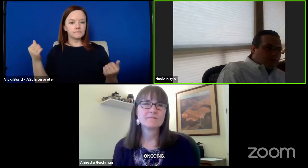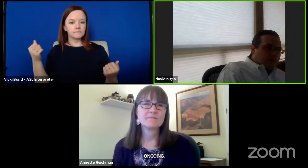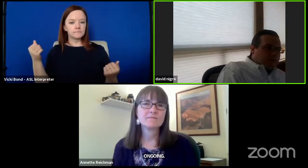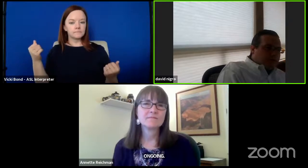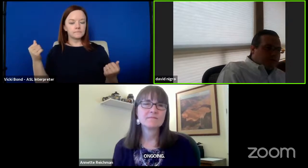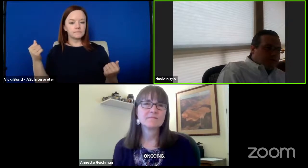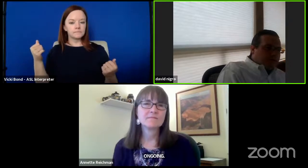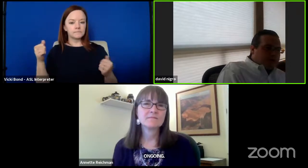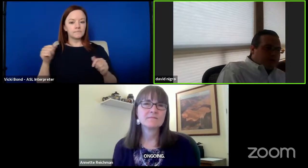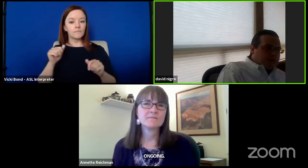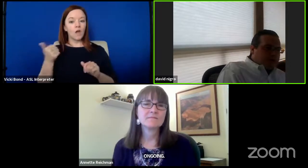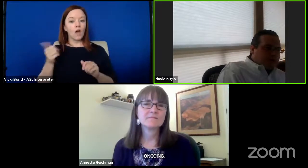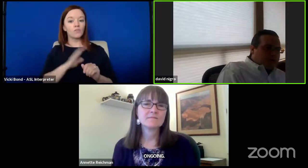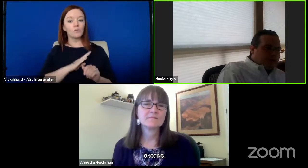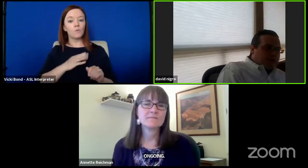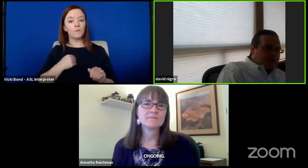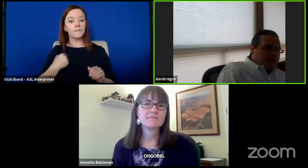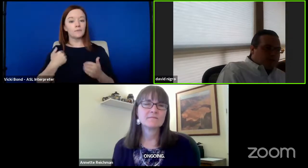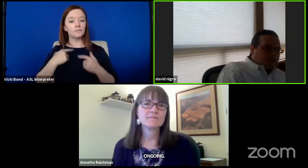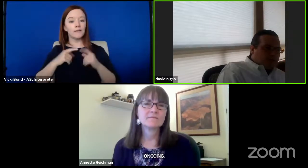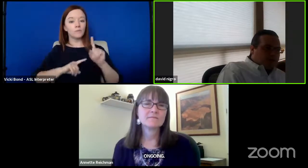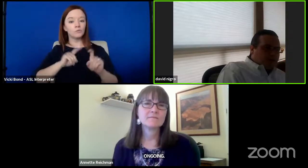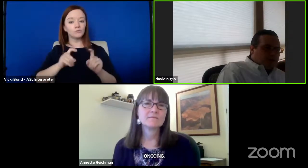board members that have any questions?